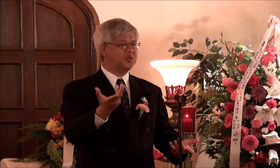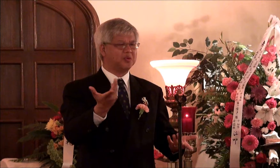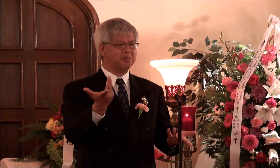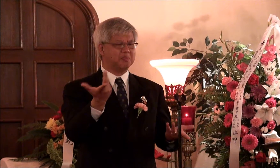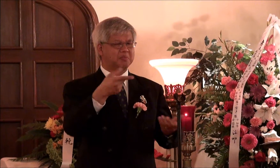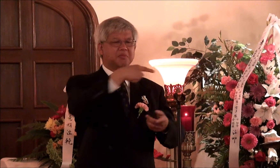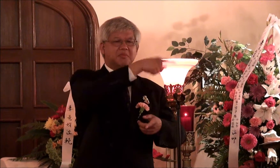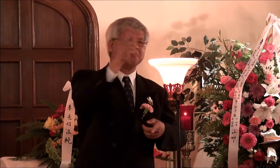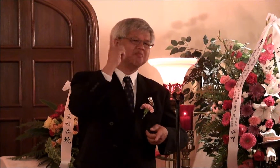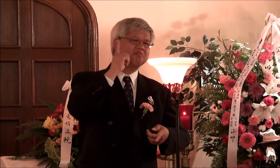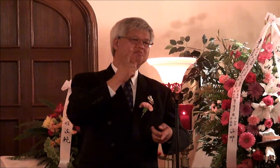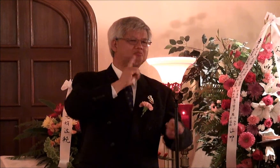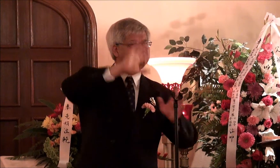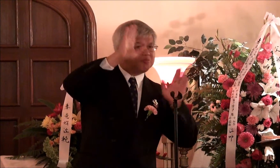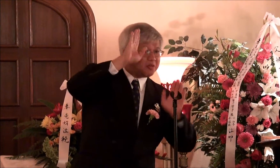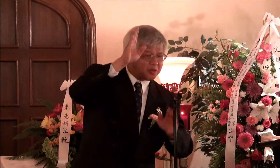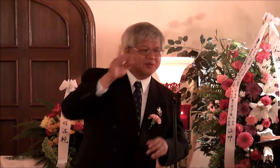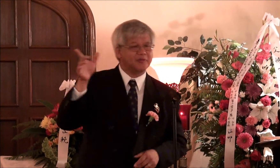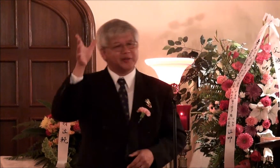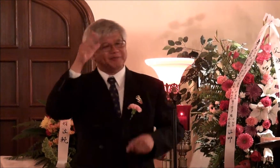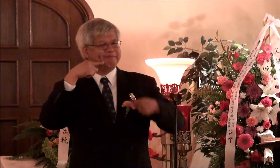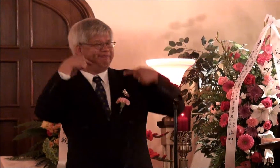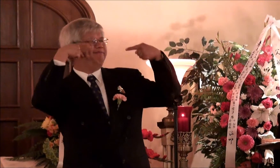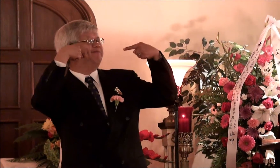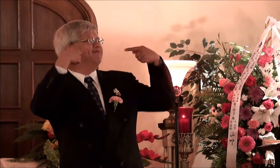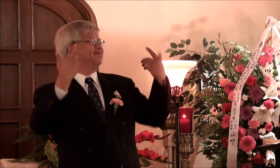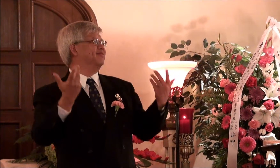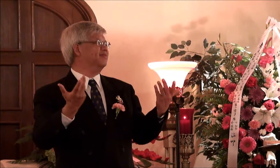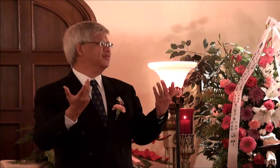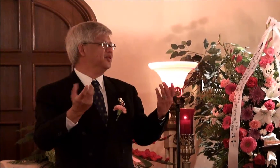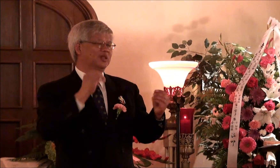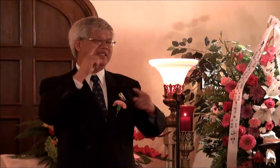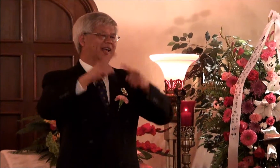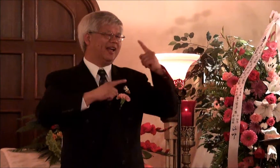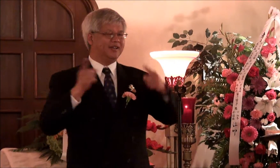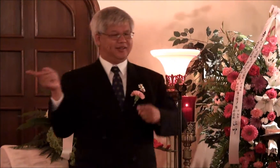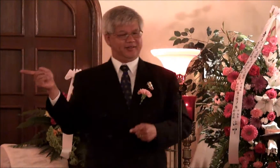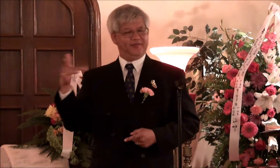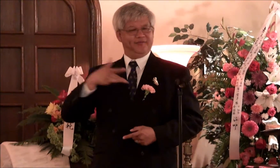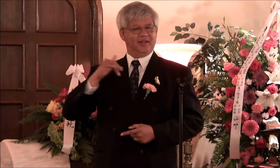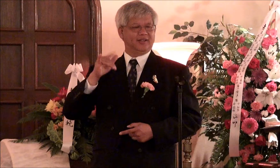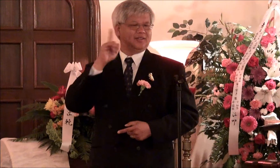have to talk. Because everybody would talk. He would just smile and wave hello.